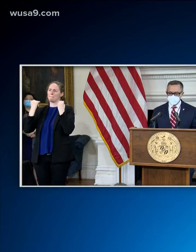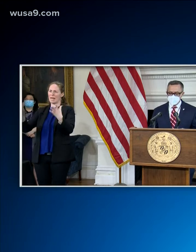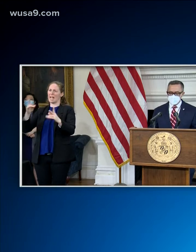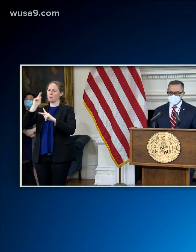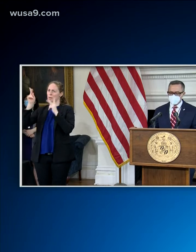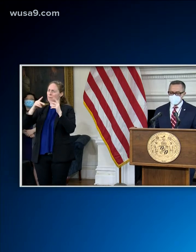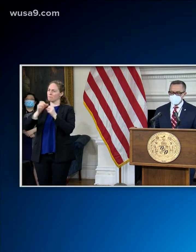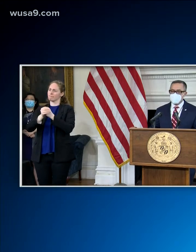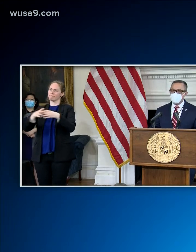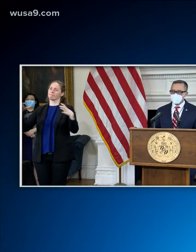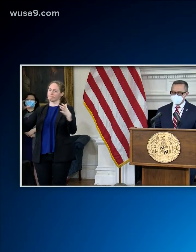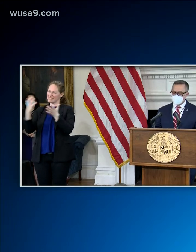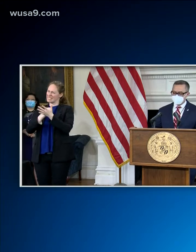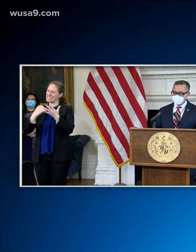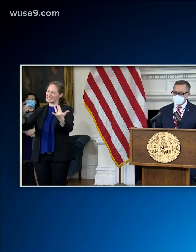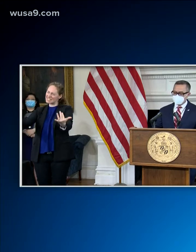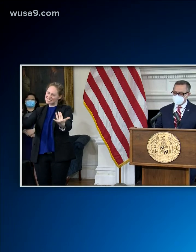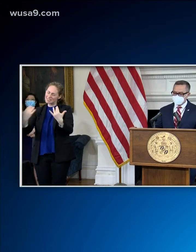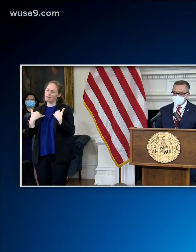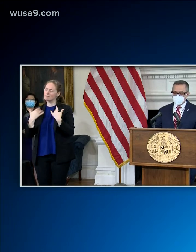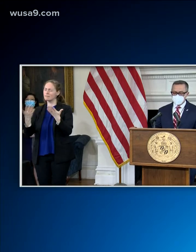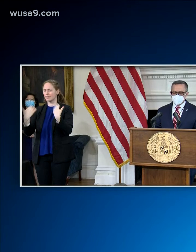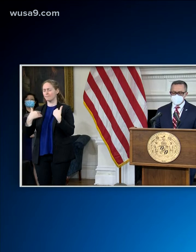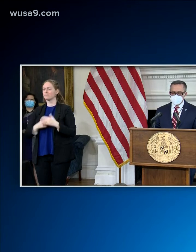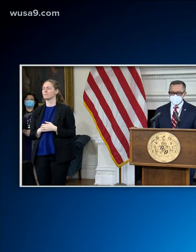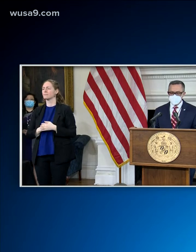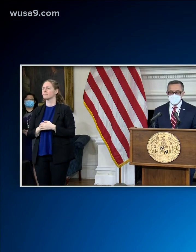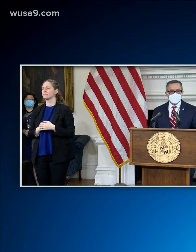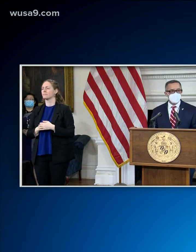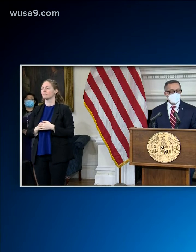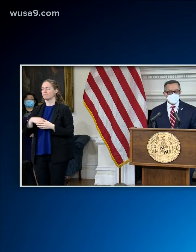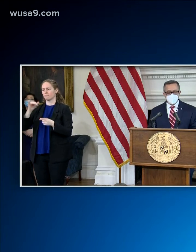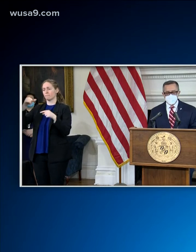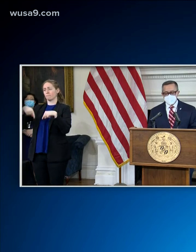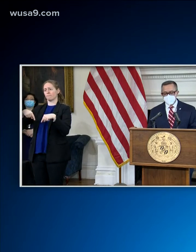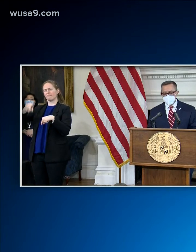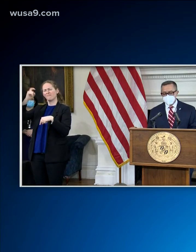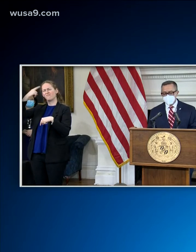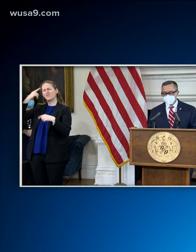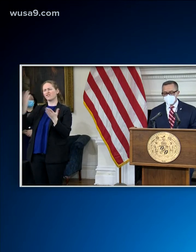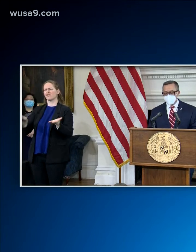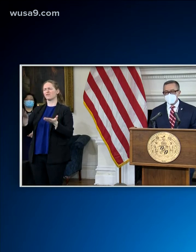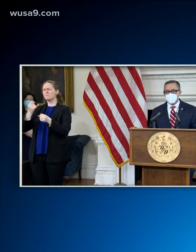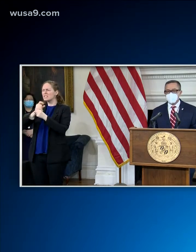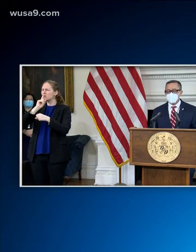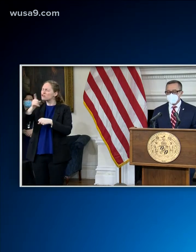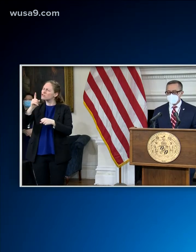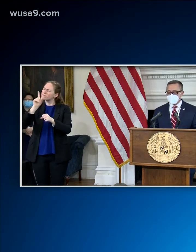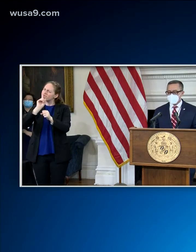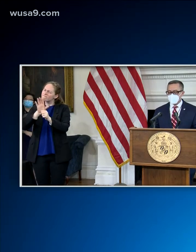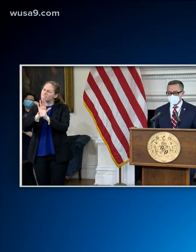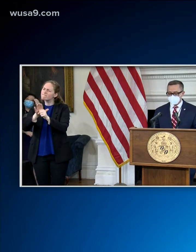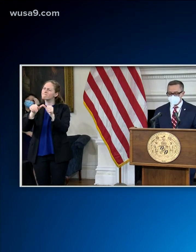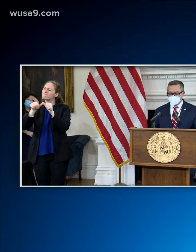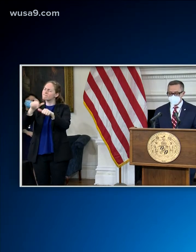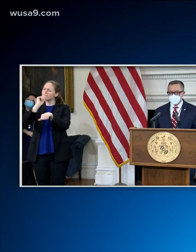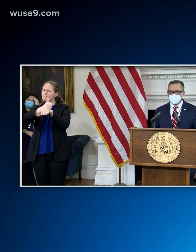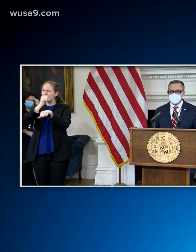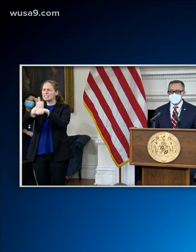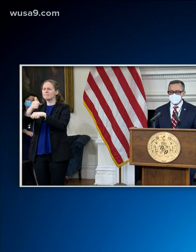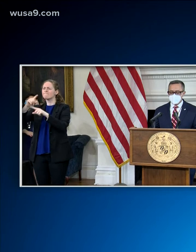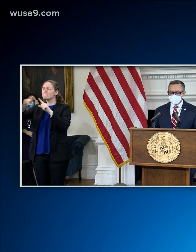vaccinate, including new mass vaccination sites coming online, and now a pilot program for primary care